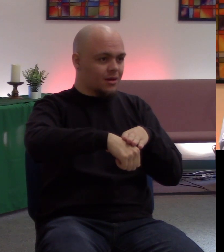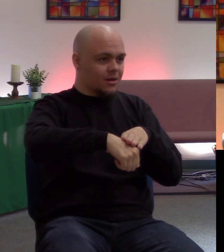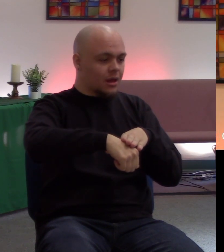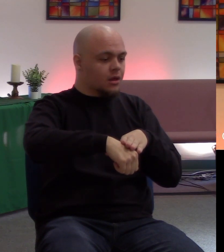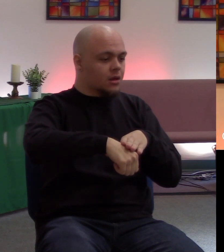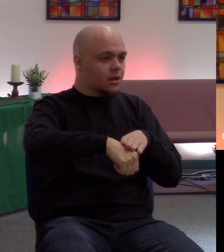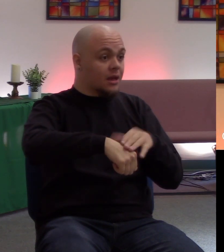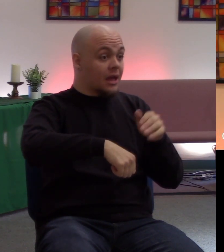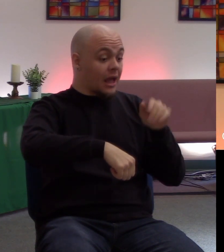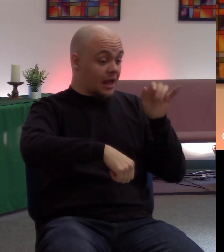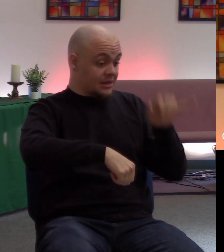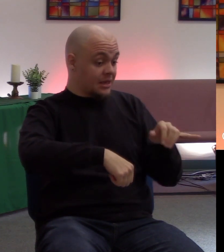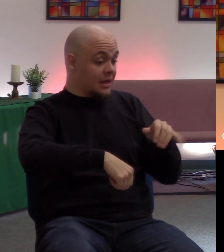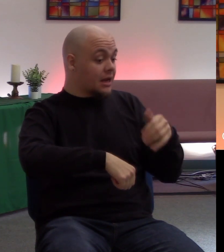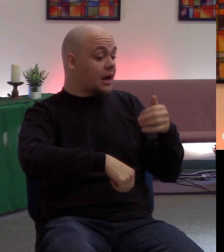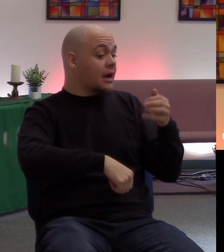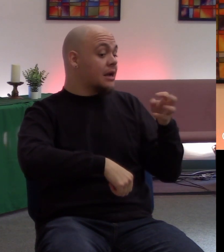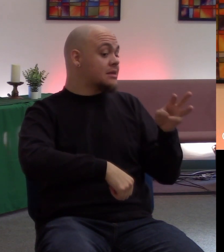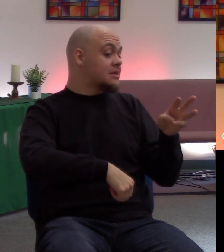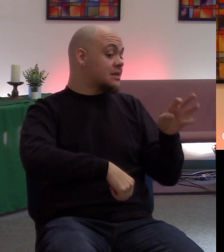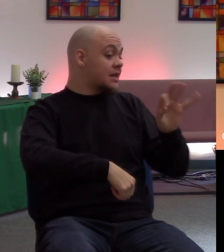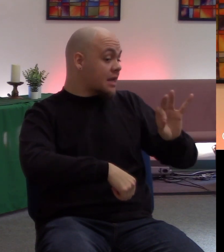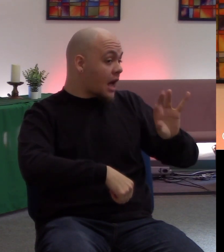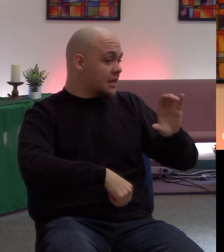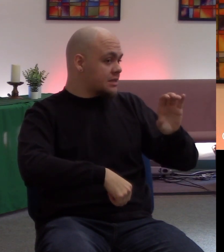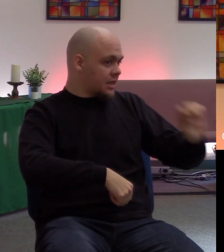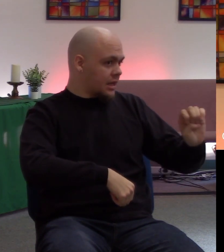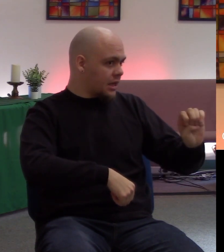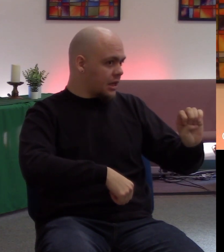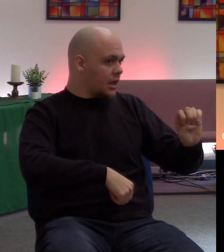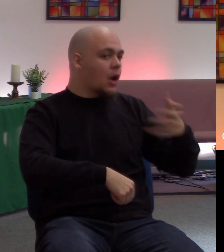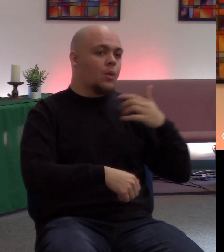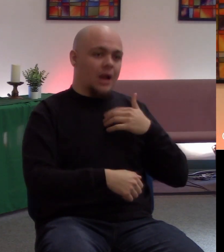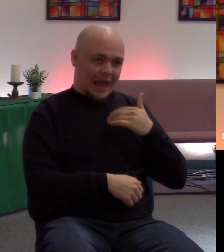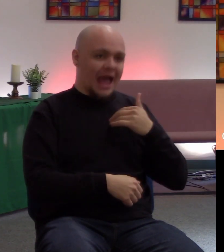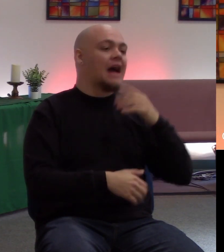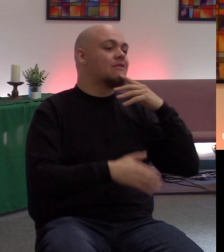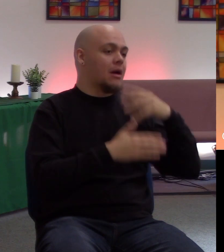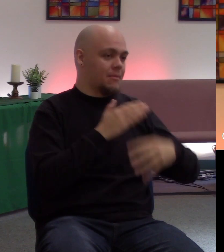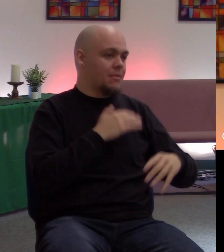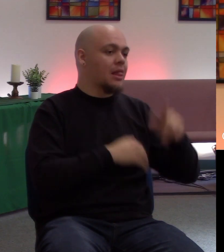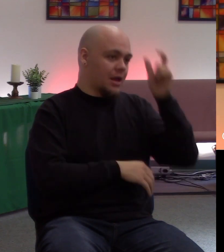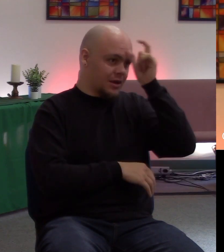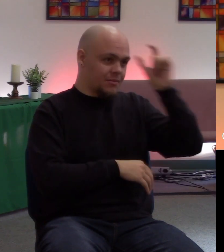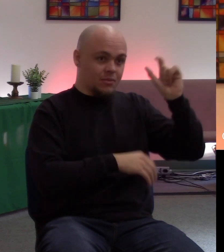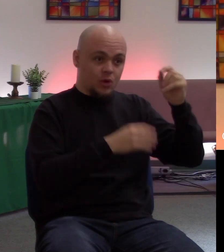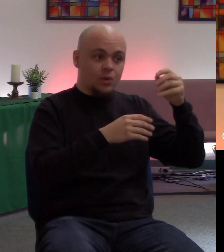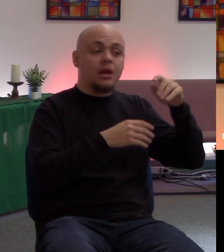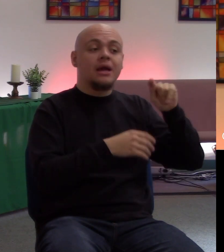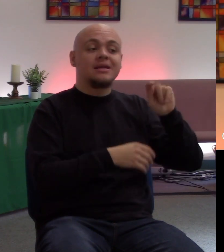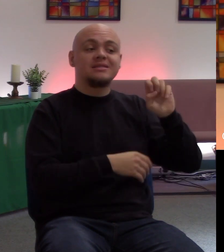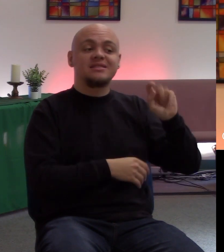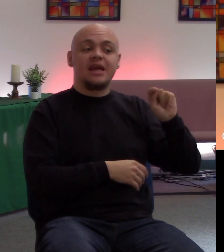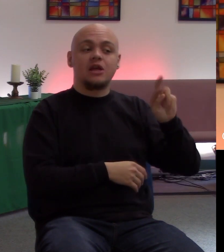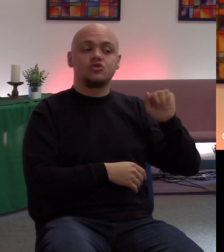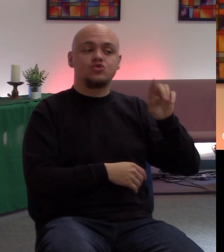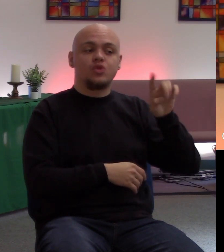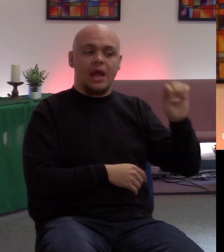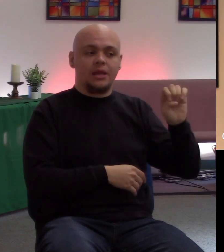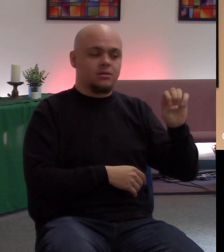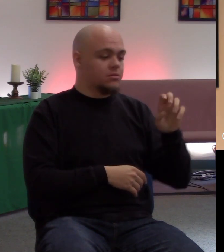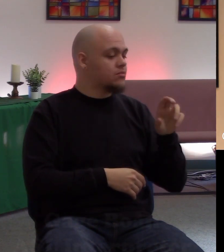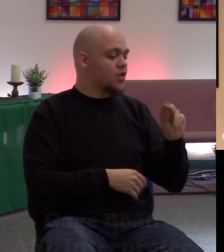like, oh, I need to send a significant portent, that in 69 CE we would have gotten a blood moon tetrad. Did